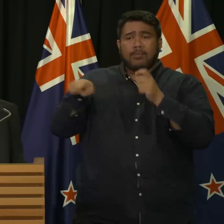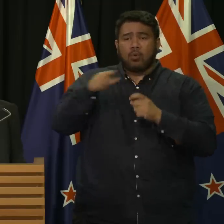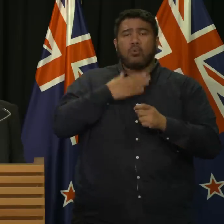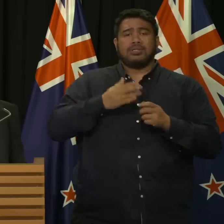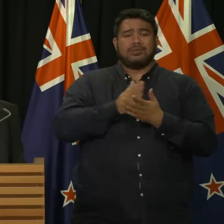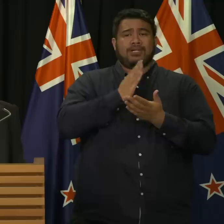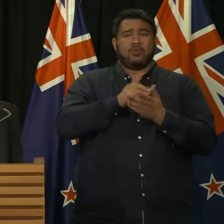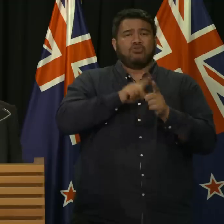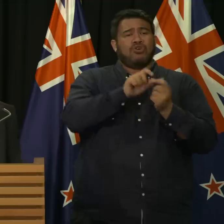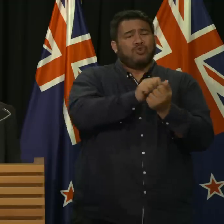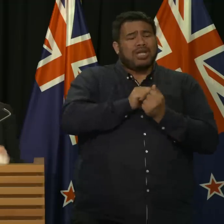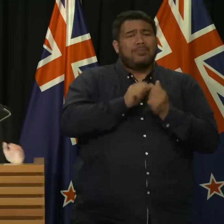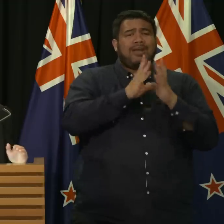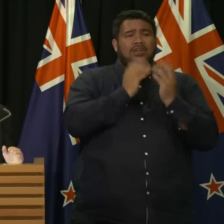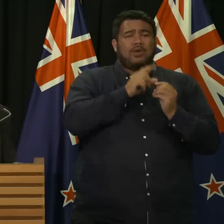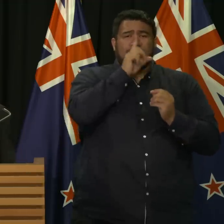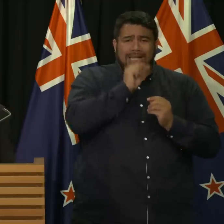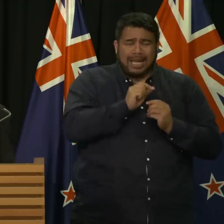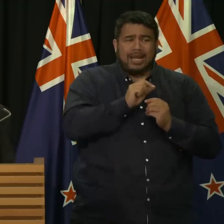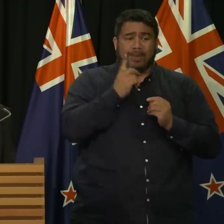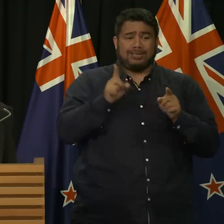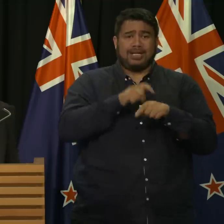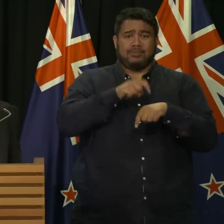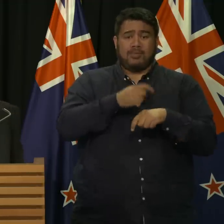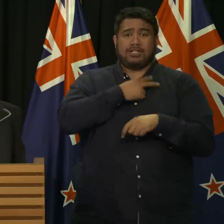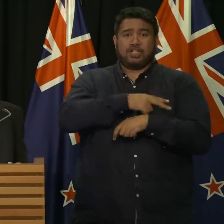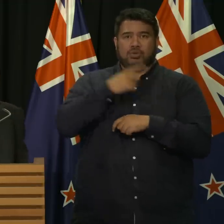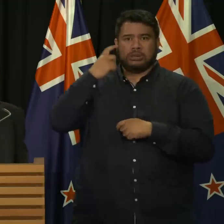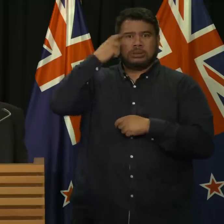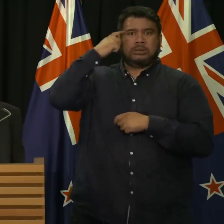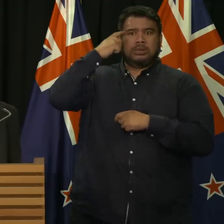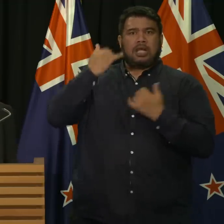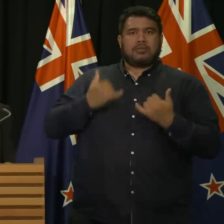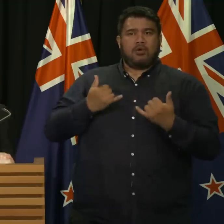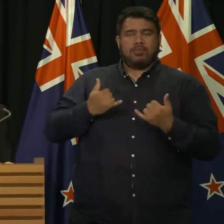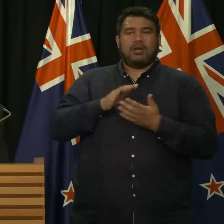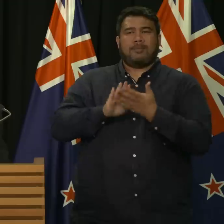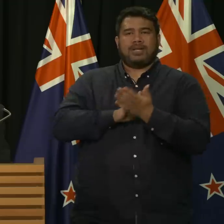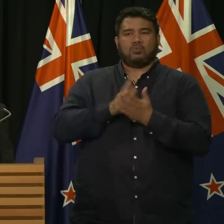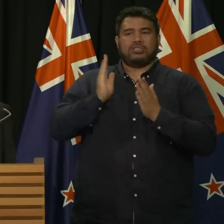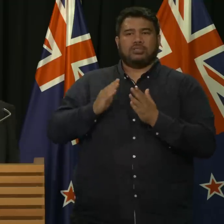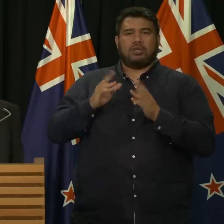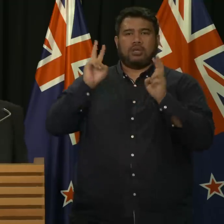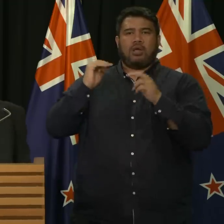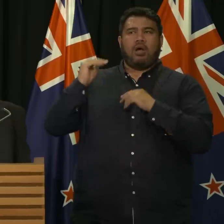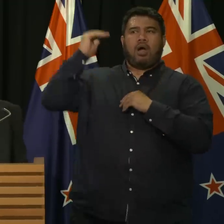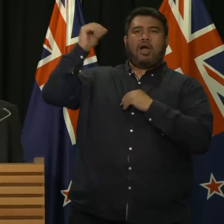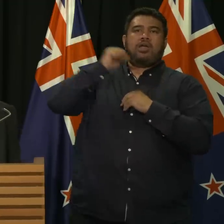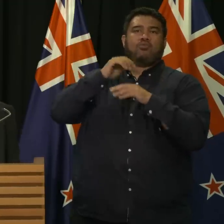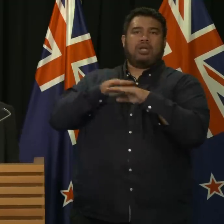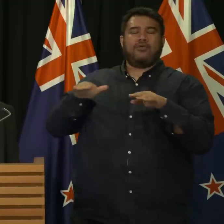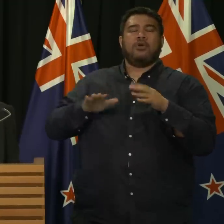preserve. Because of our heightened security response at the moment, we are still at high. We will